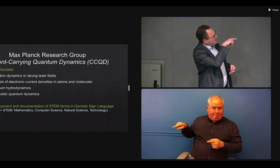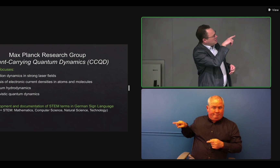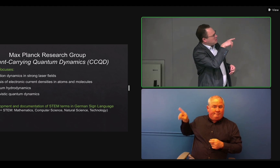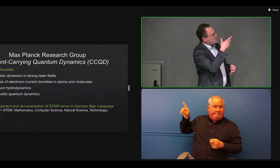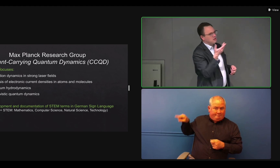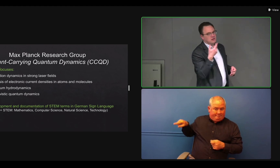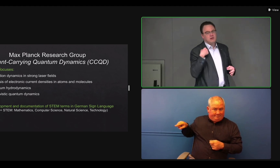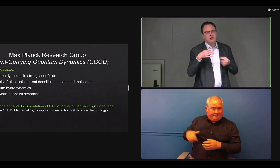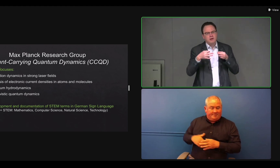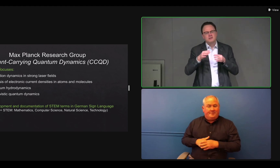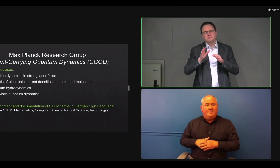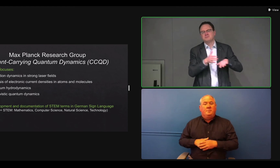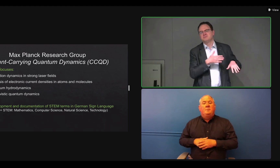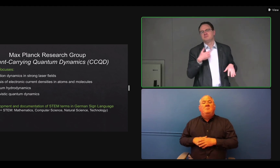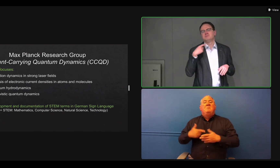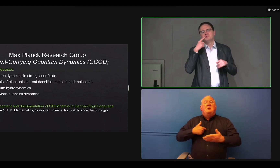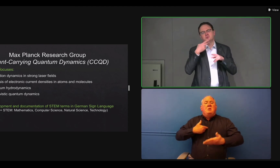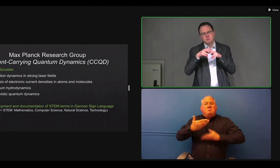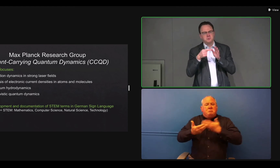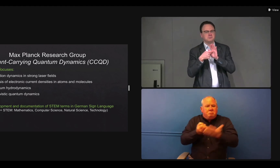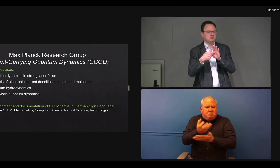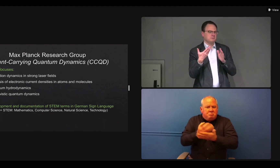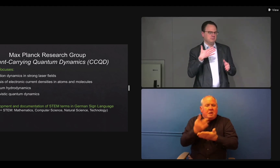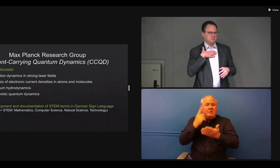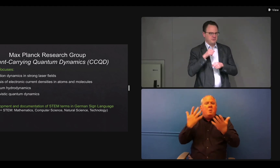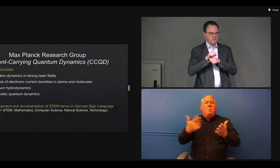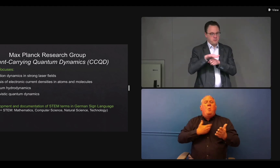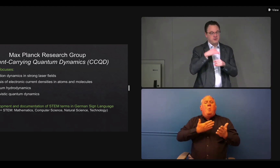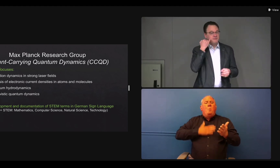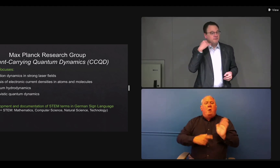I've listed here some of my research focuses.